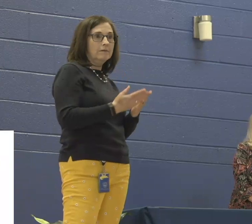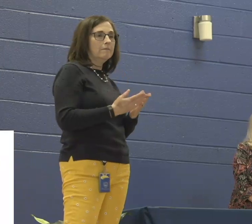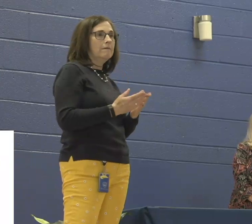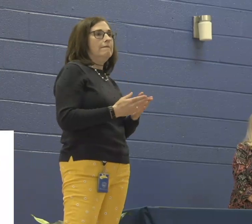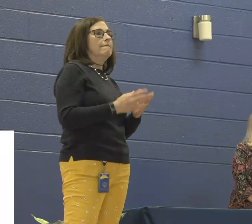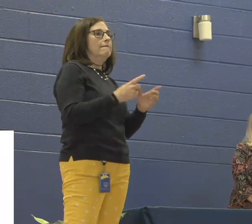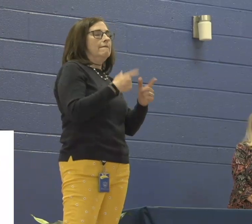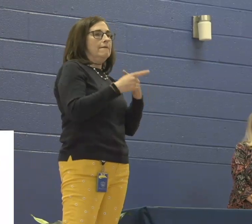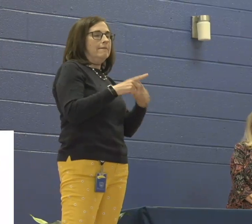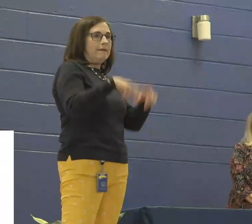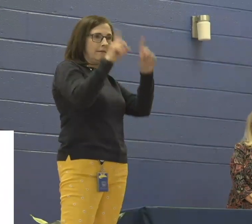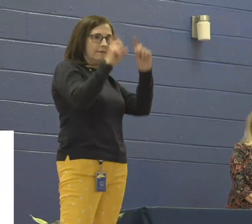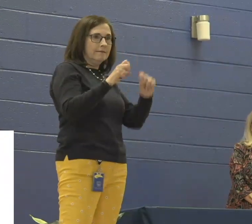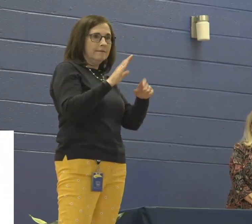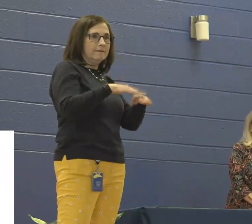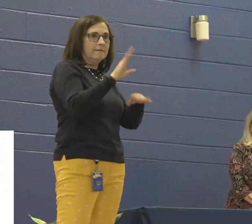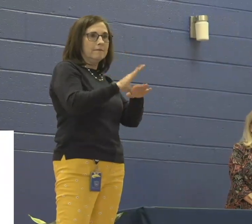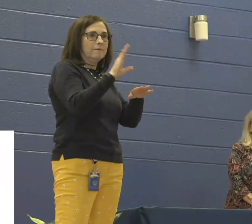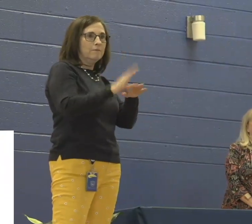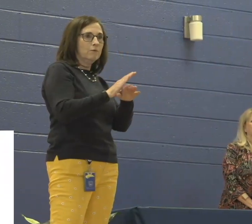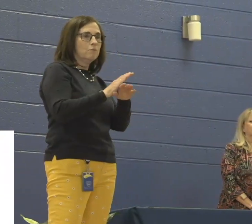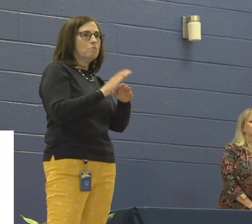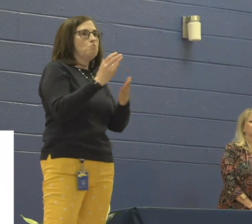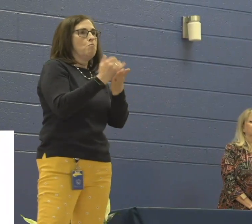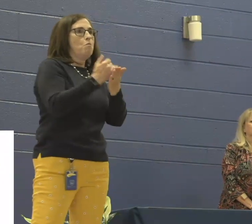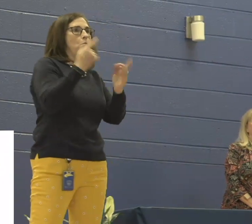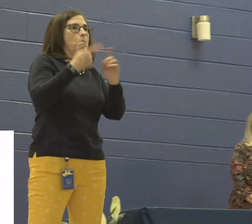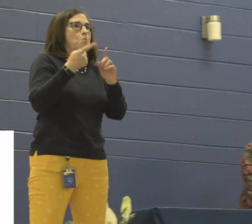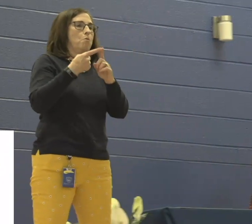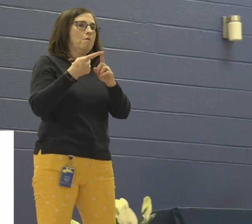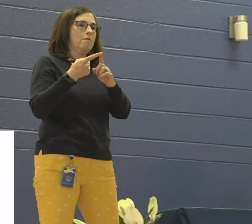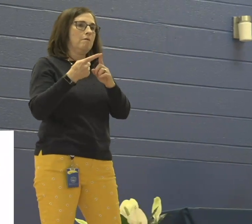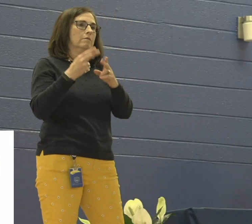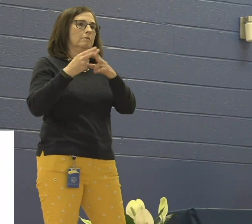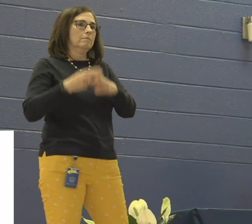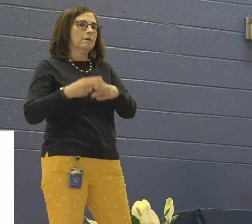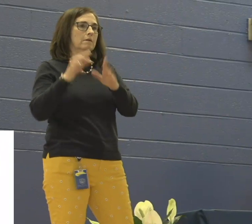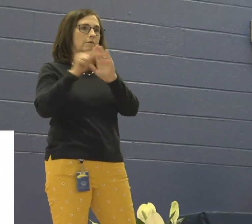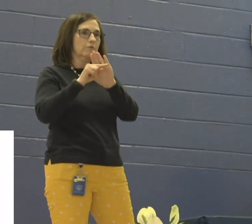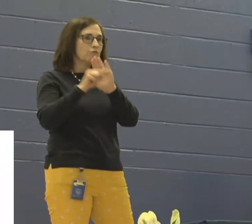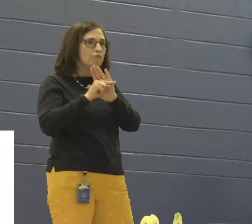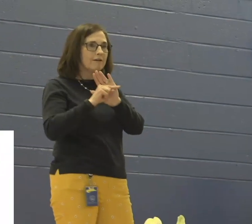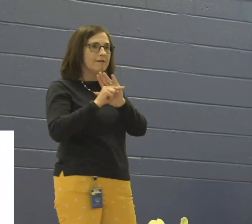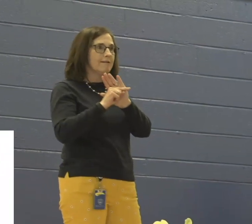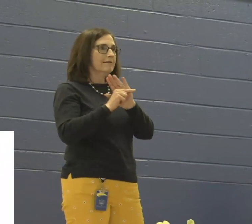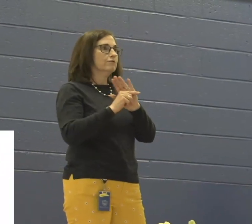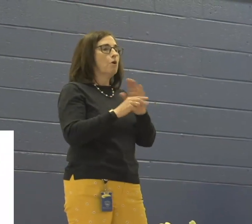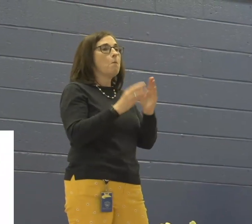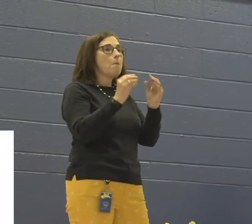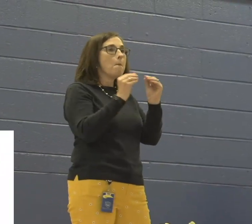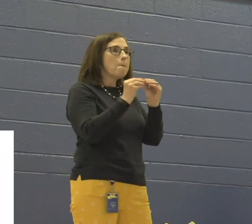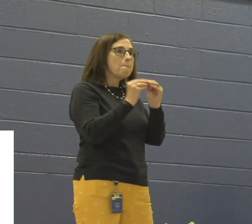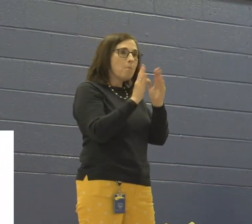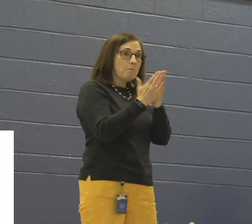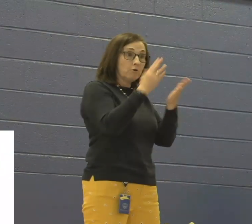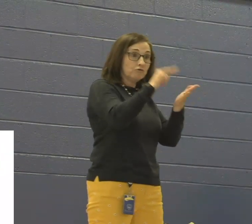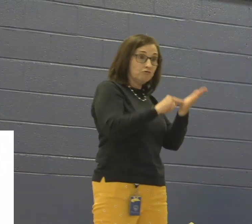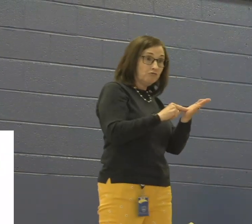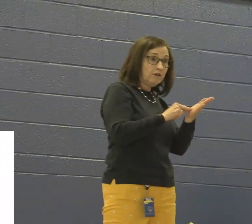books and then take a test on the computers and are able to earn points. And from that point, those points, we get the